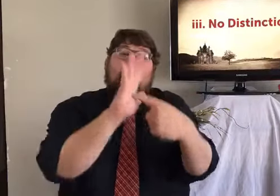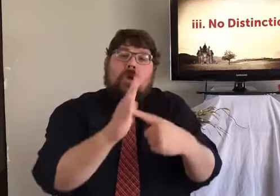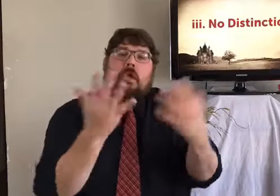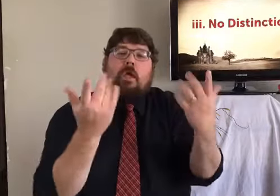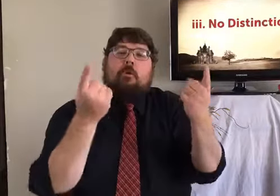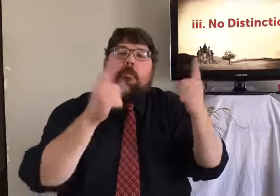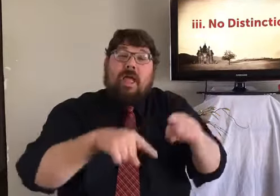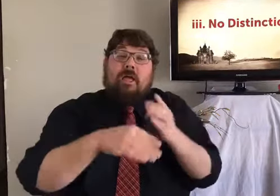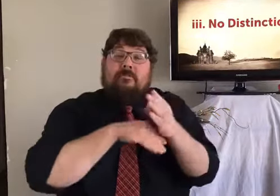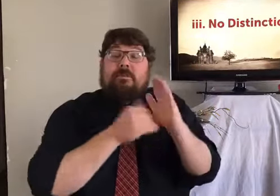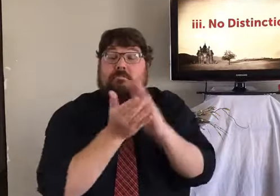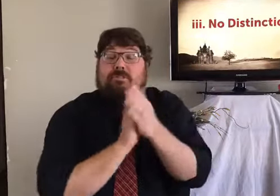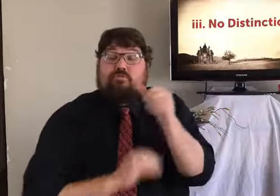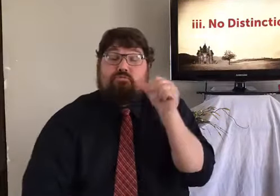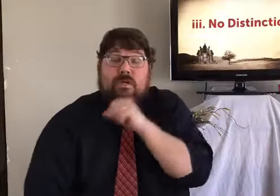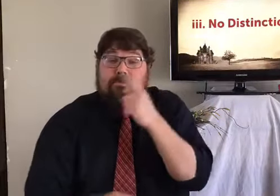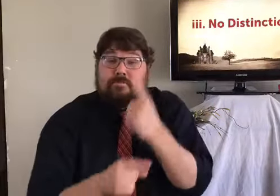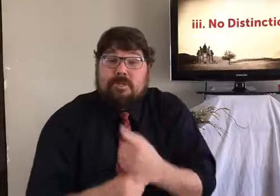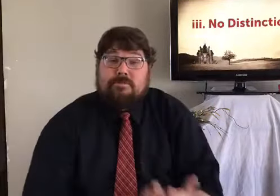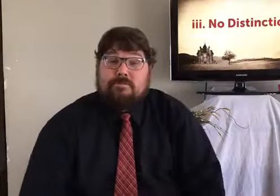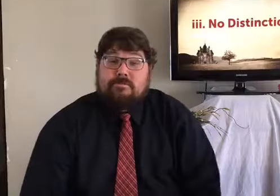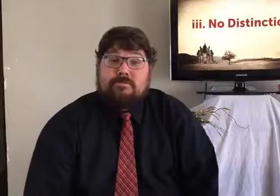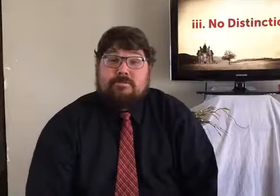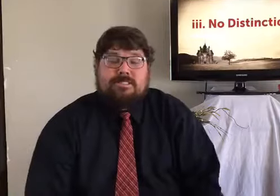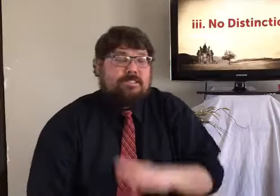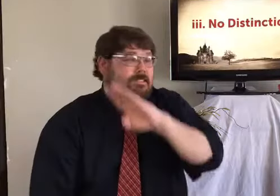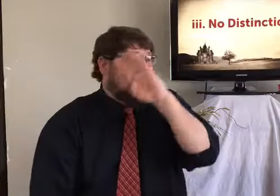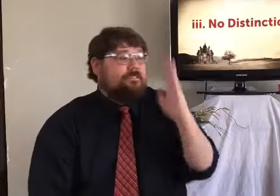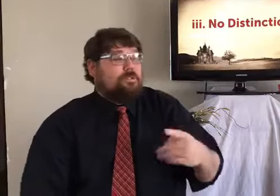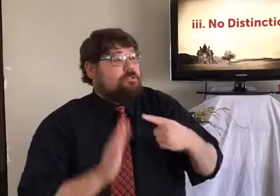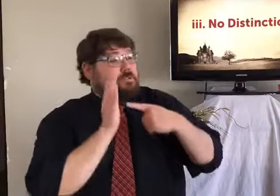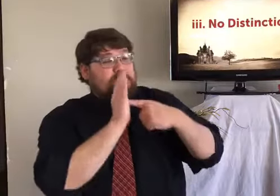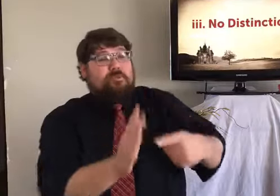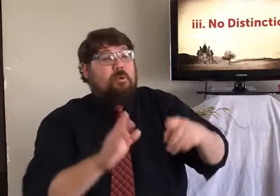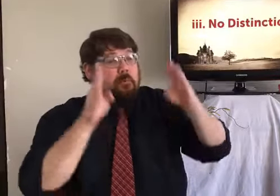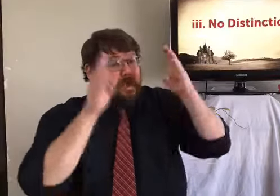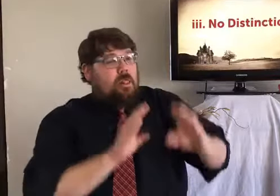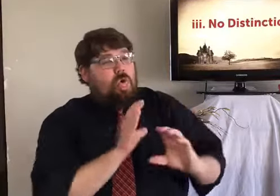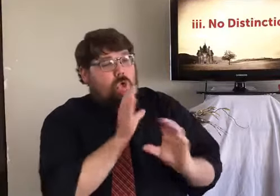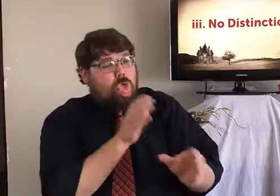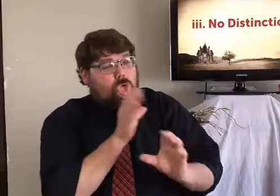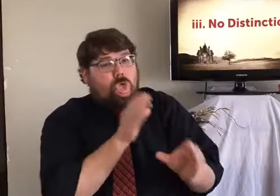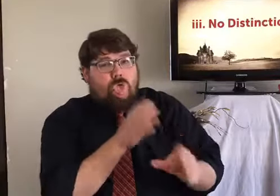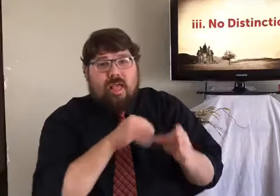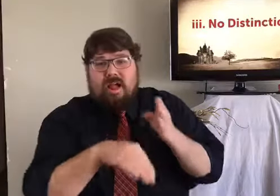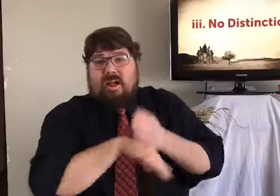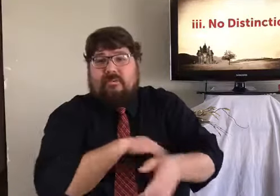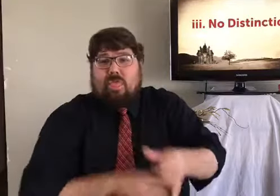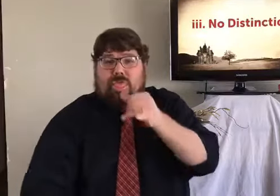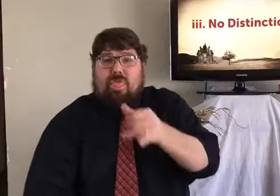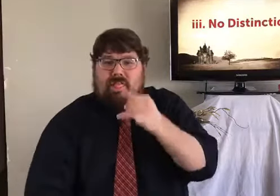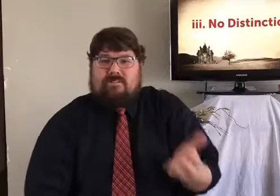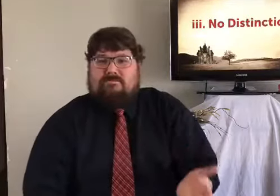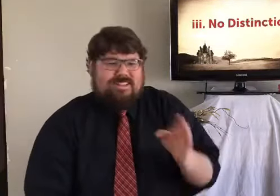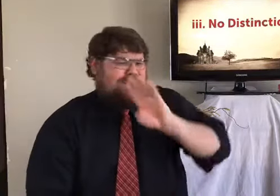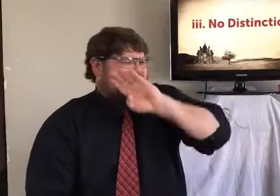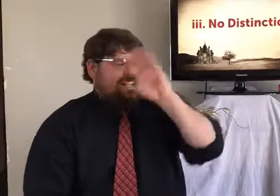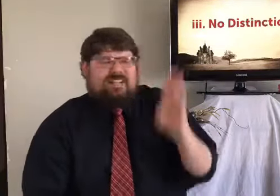you happy. You know, the commercials never show what happens after you're done being drunk. The commercials never show someone